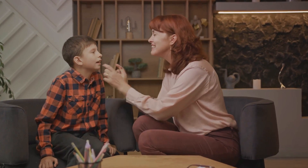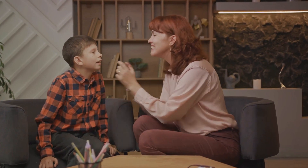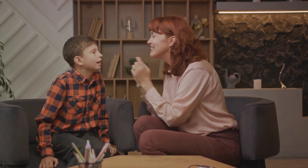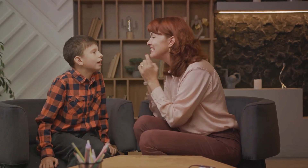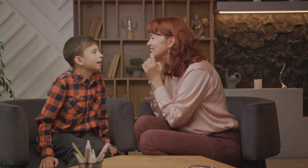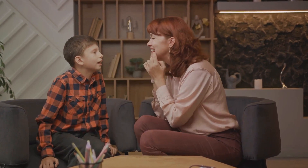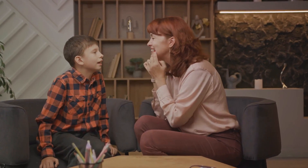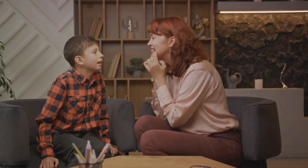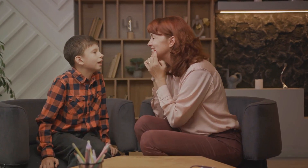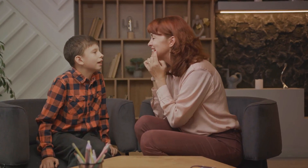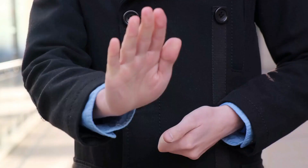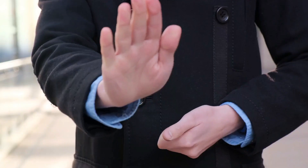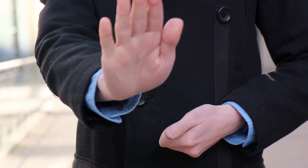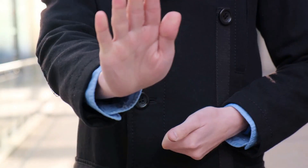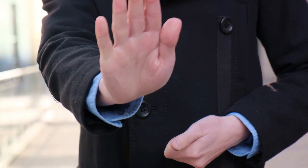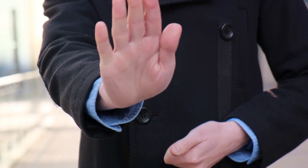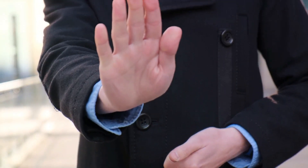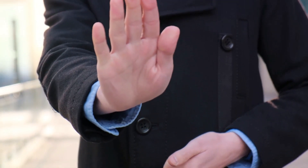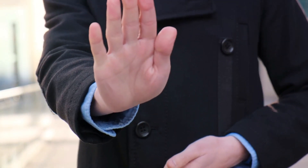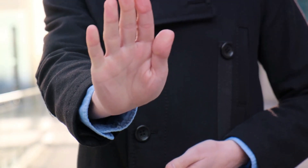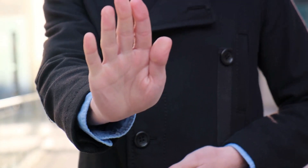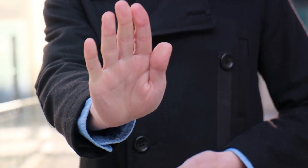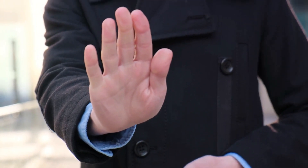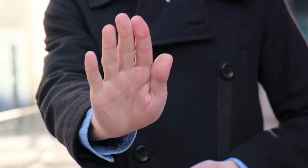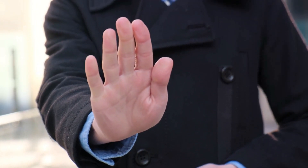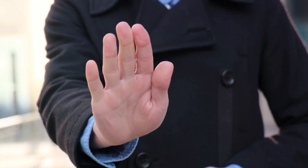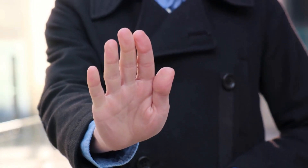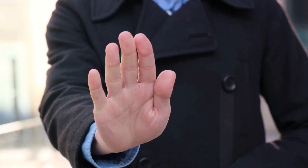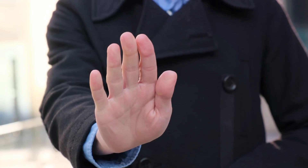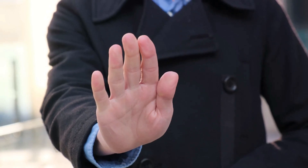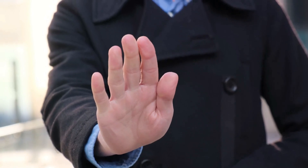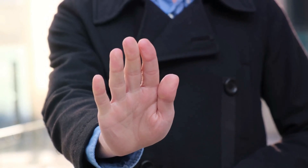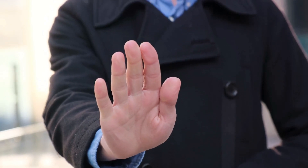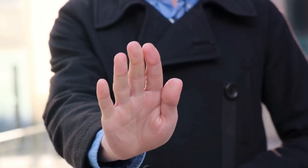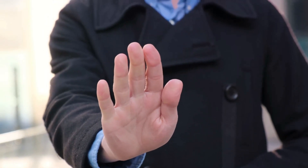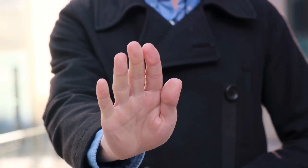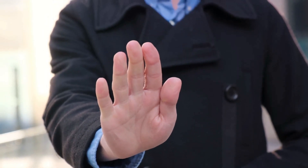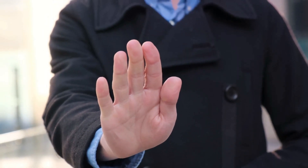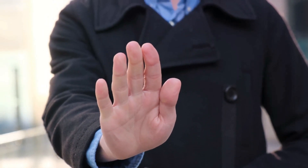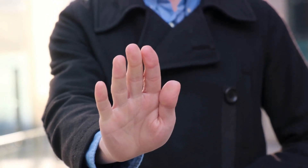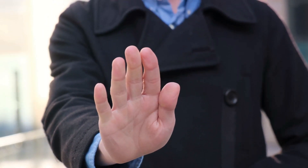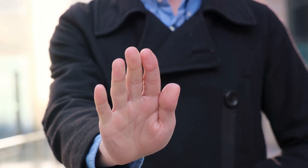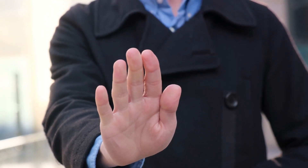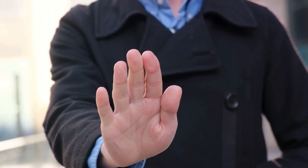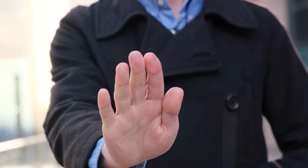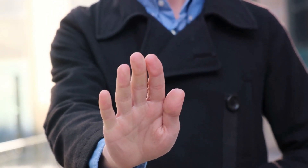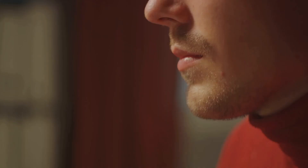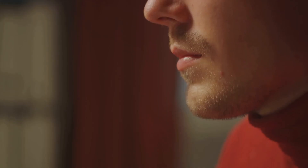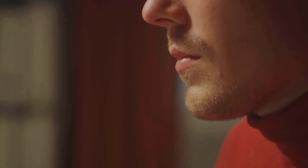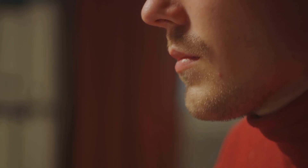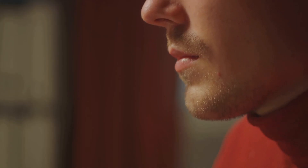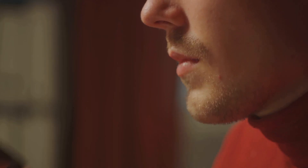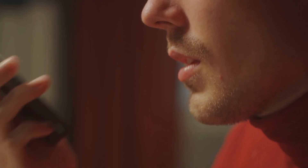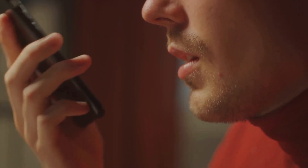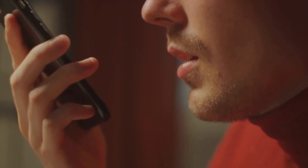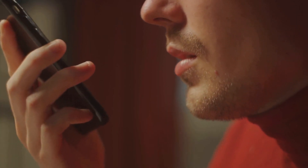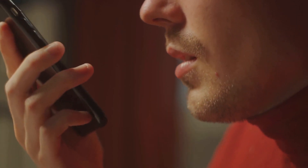written languages. But Stokoe, with his groundbreaking research, argued that sign language was not merely a system of gestures, but a